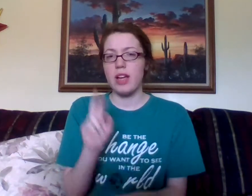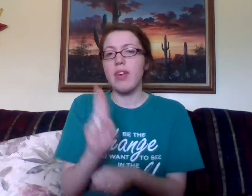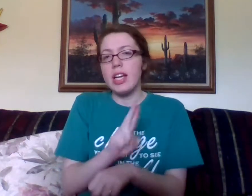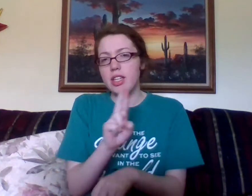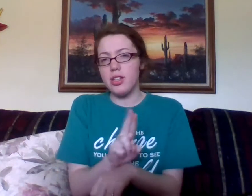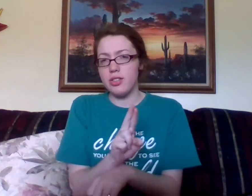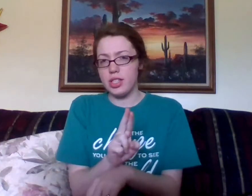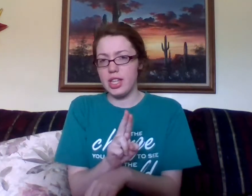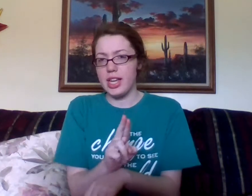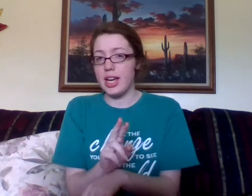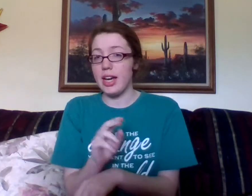well, it used the